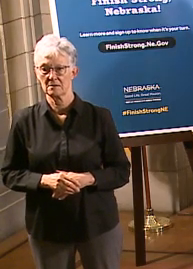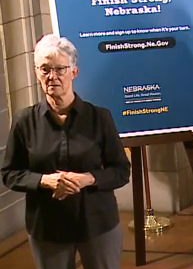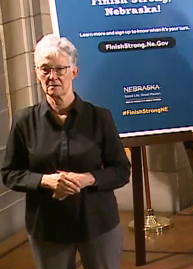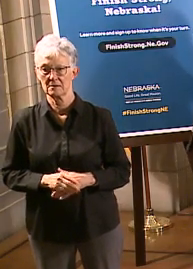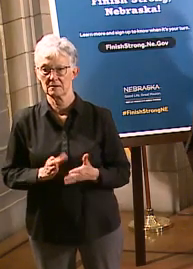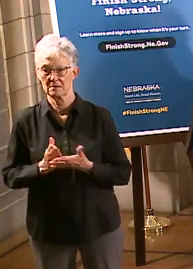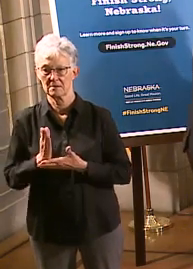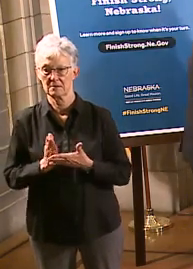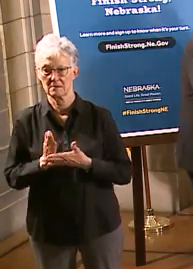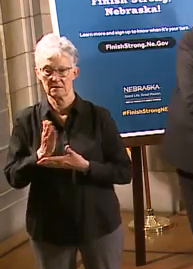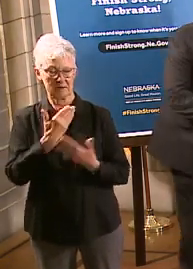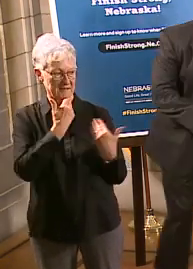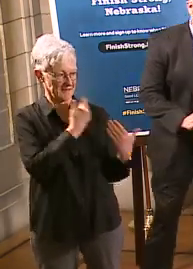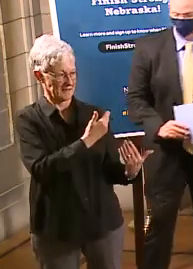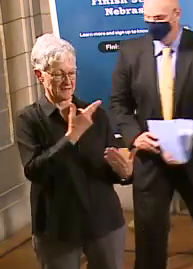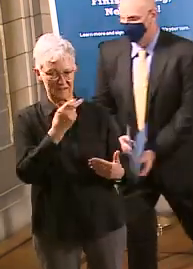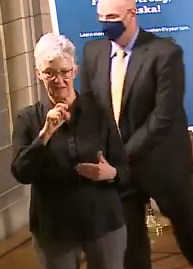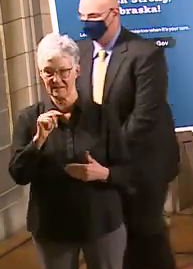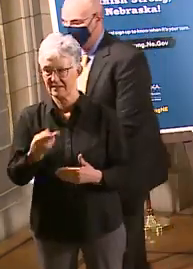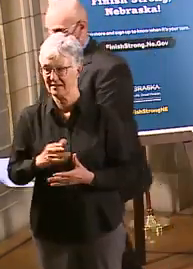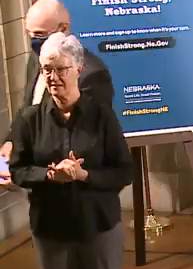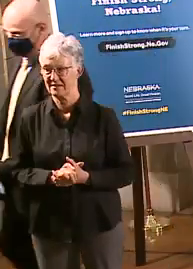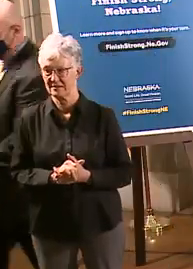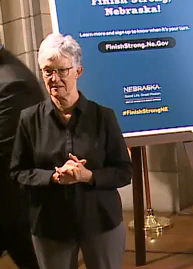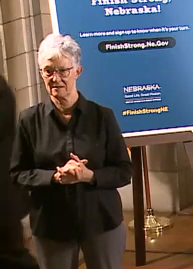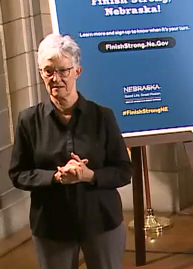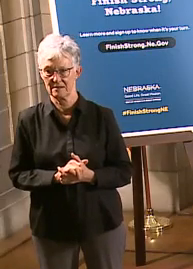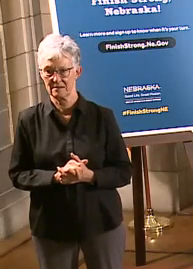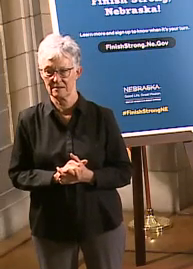All right. Thank you, Heath. Appreciate it.